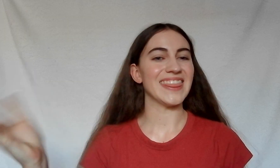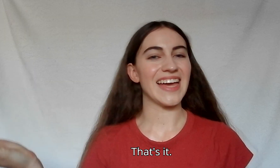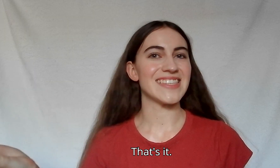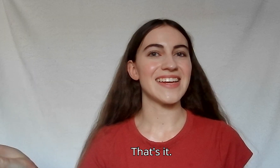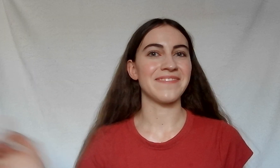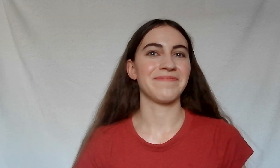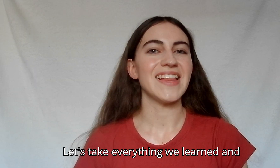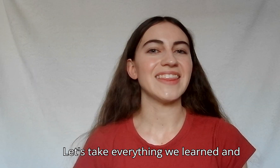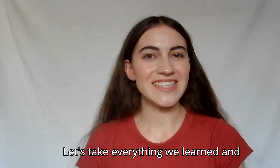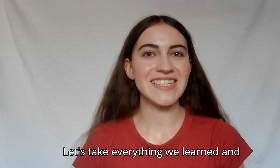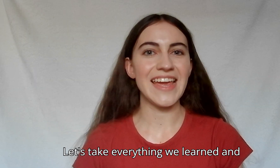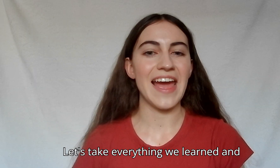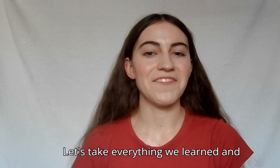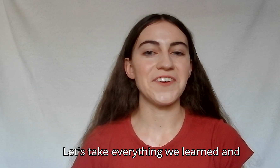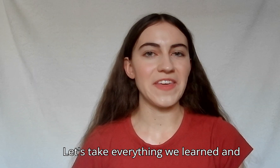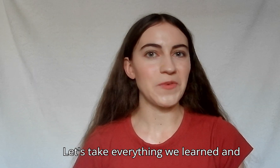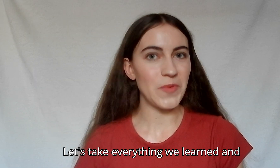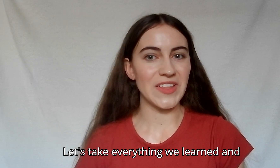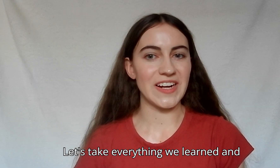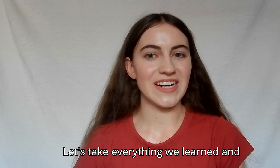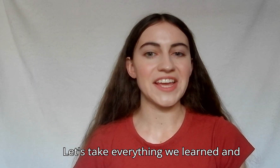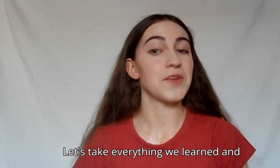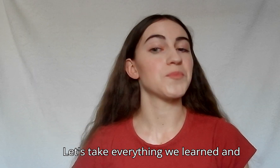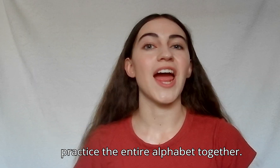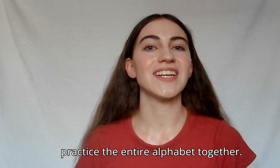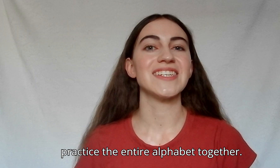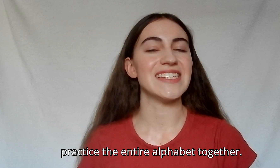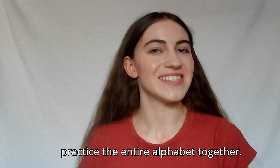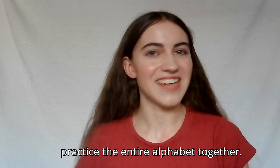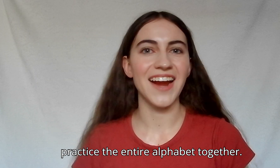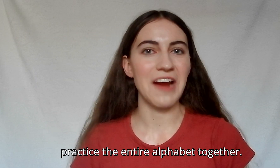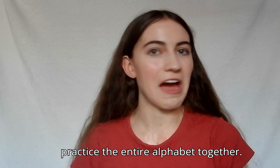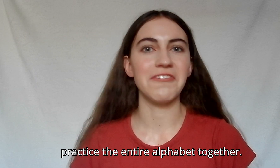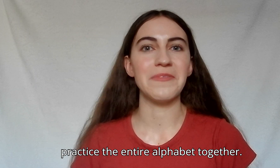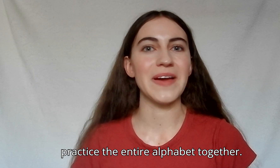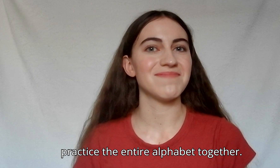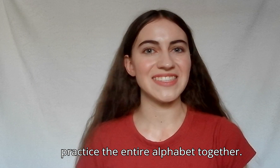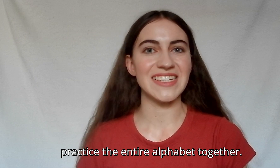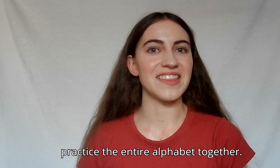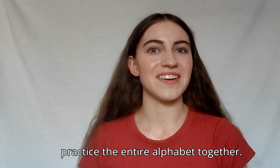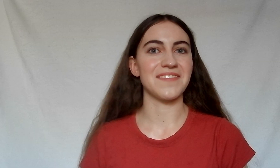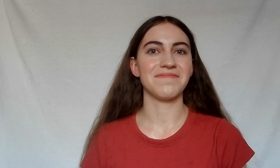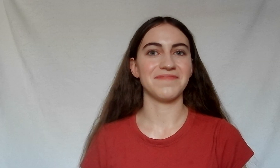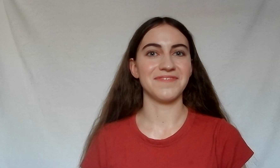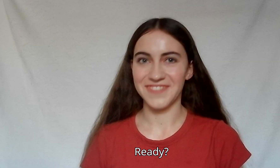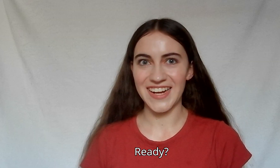That's it. Let's take everything we learned and practice the entire alphabet together. Ready?